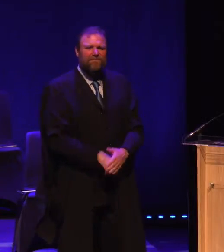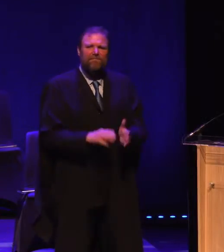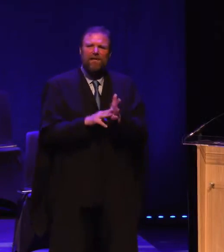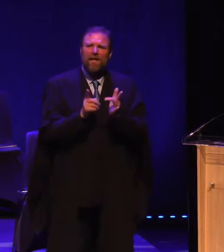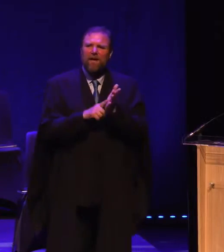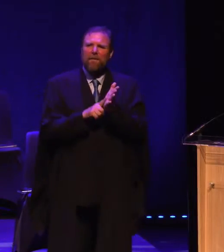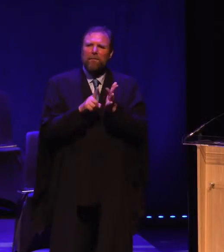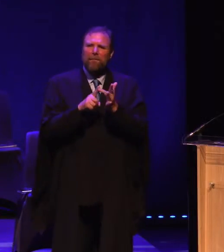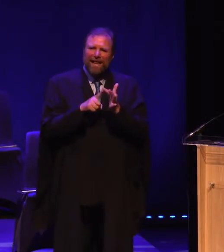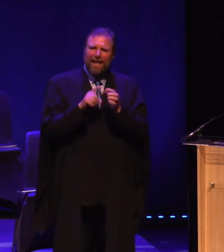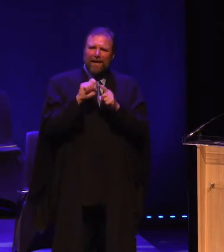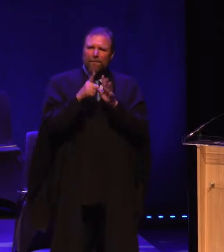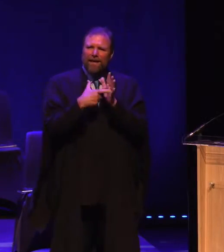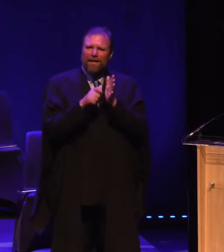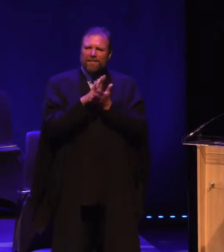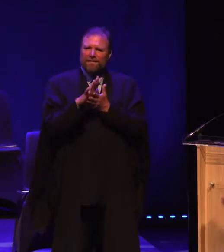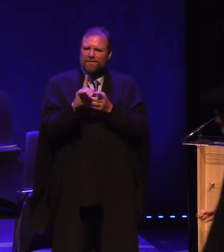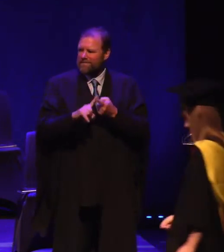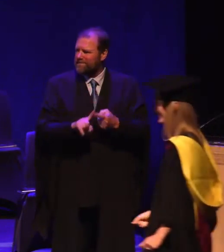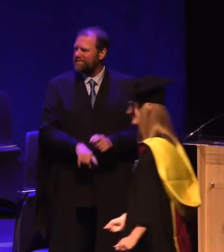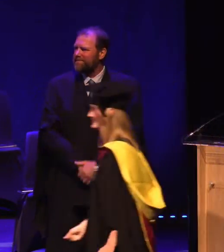Millie Pierce.